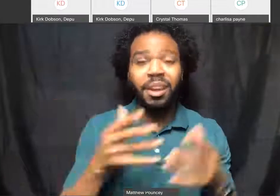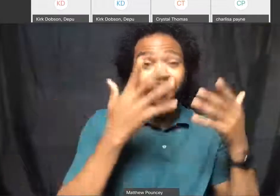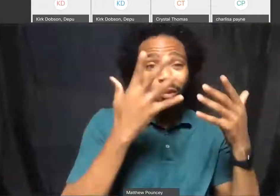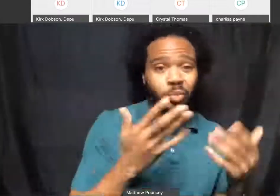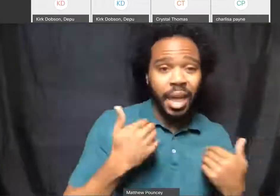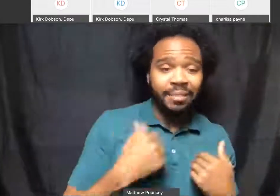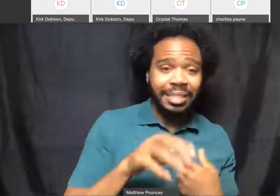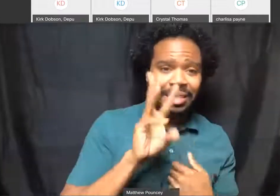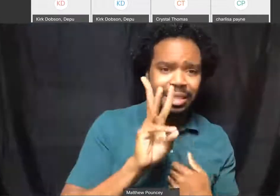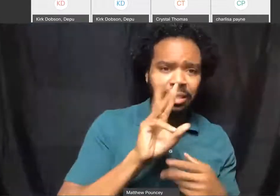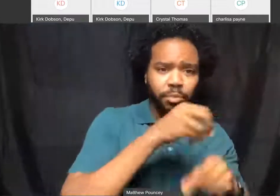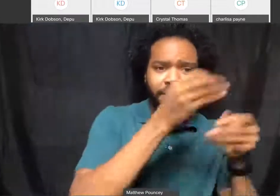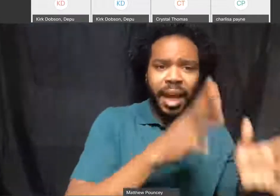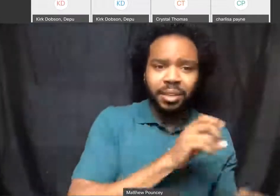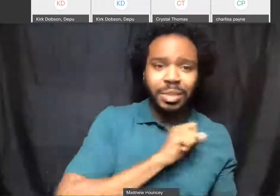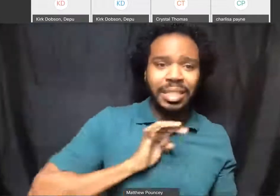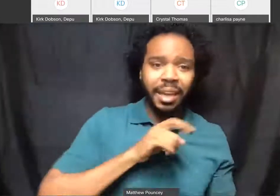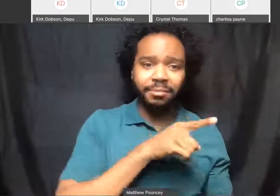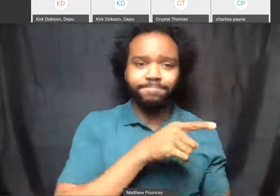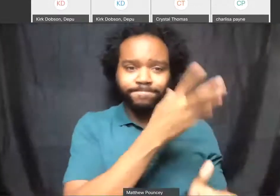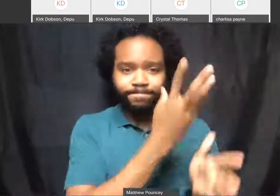from COVID-19.